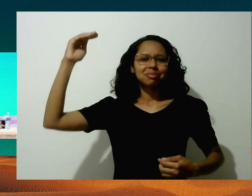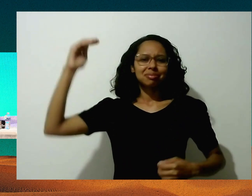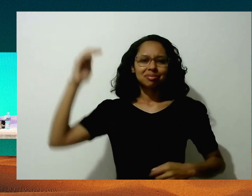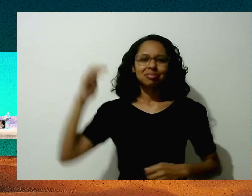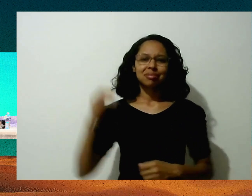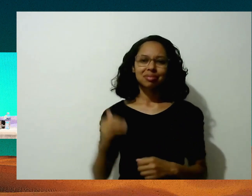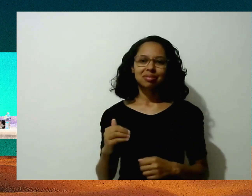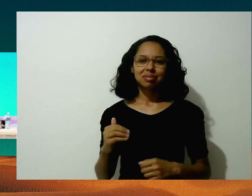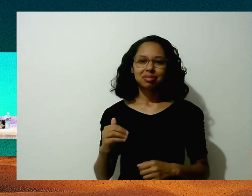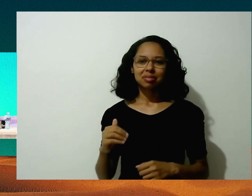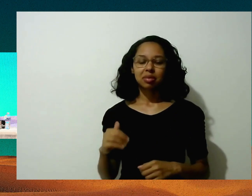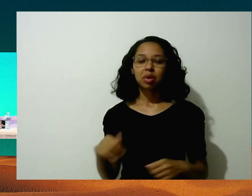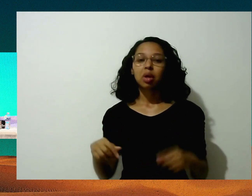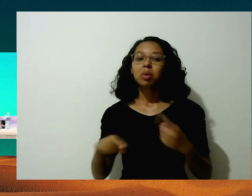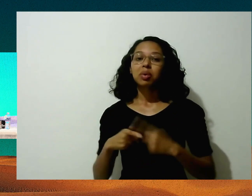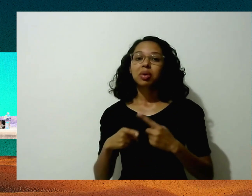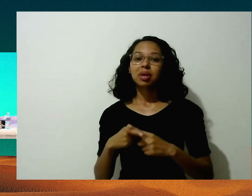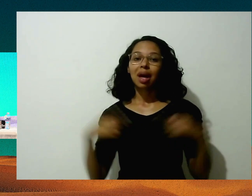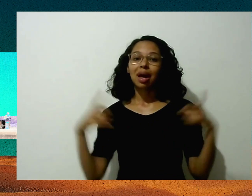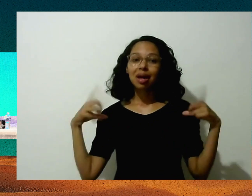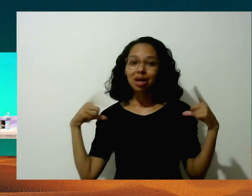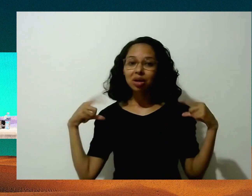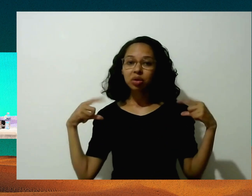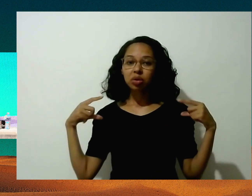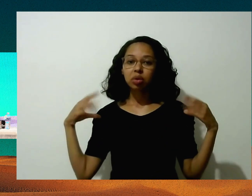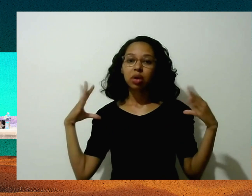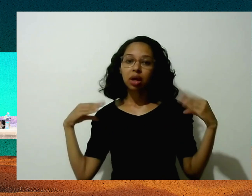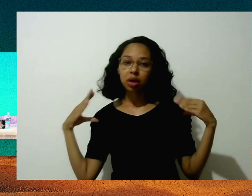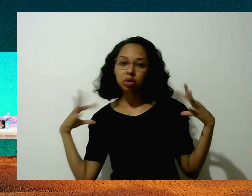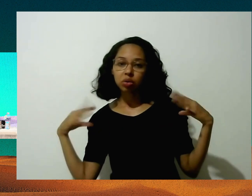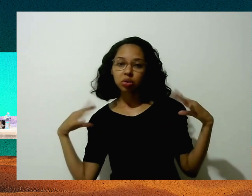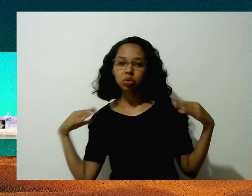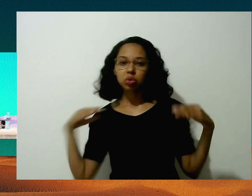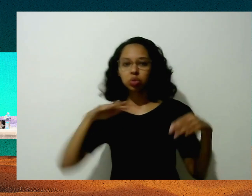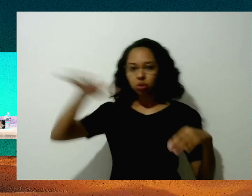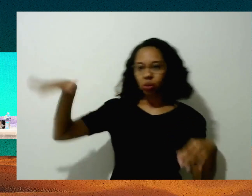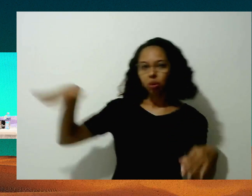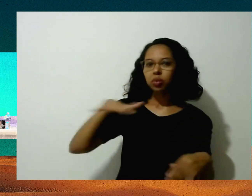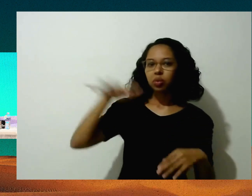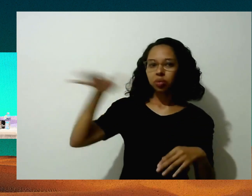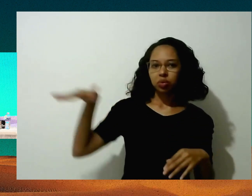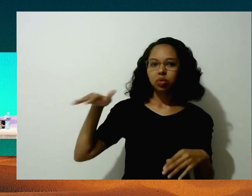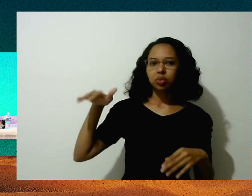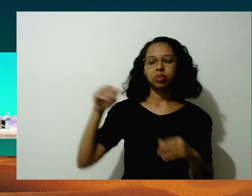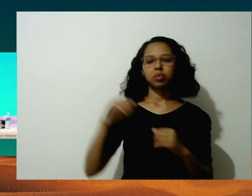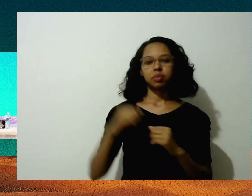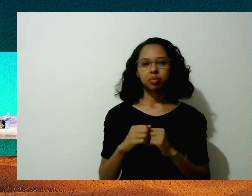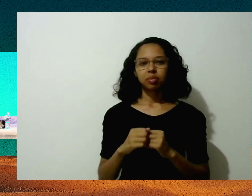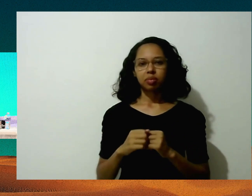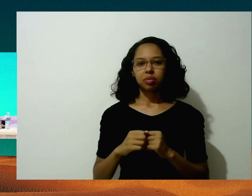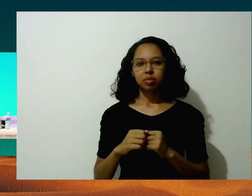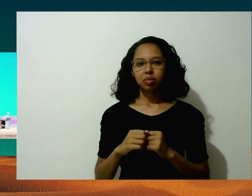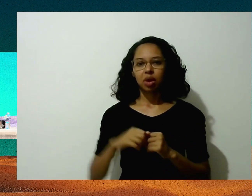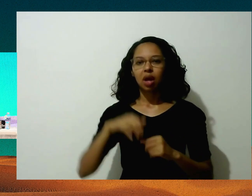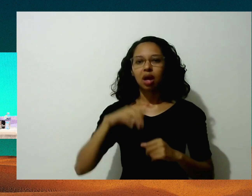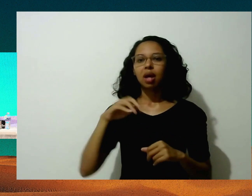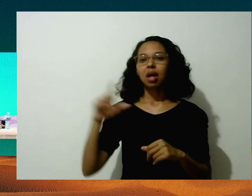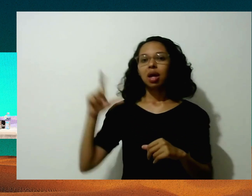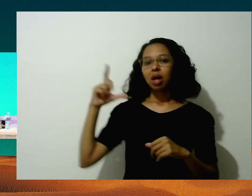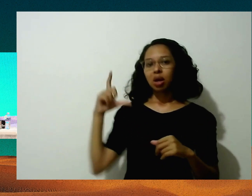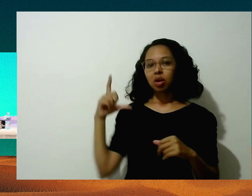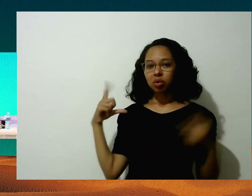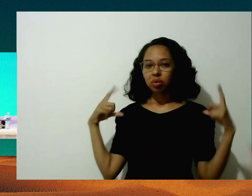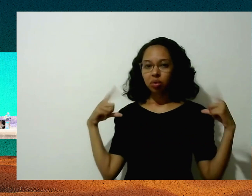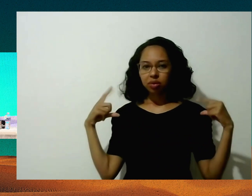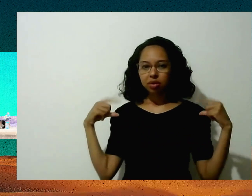geral. because here are angels in general. E Lúcifer foi criado como sinete da perfeição. And Lucifer, he was the seal of